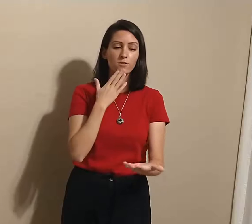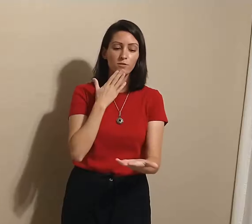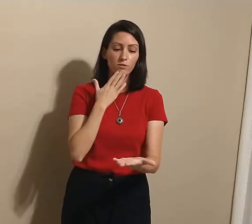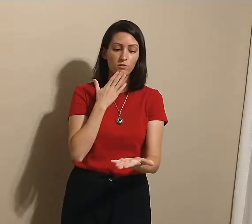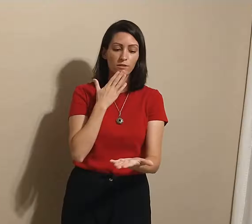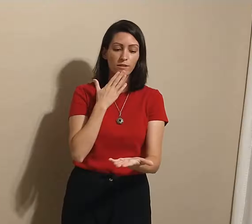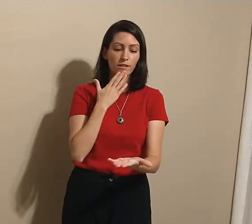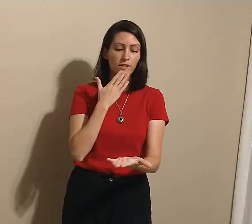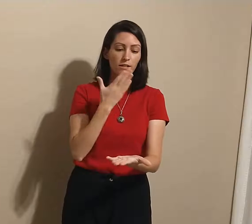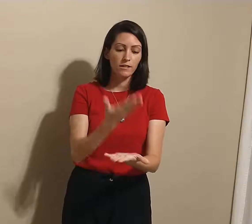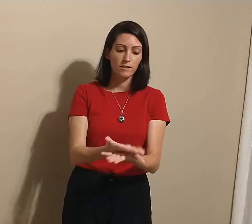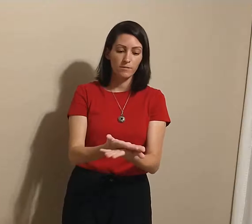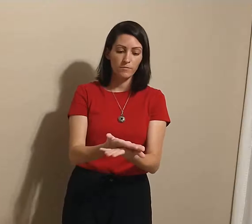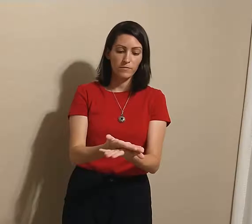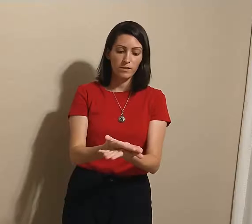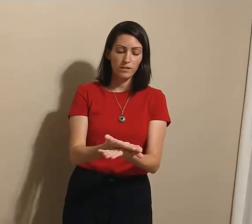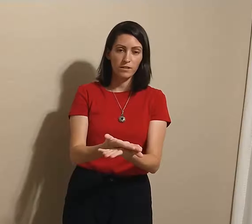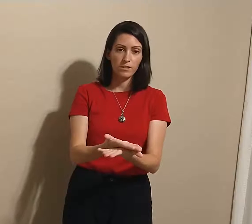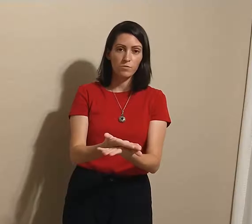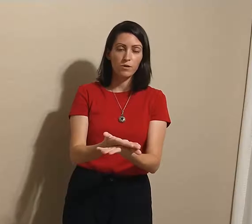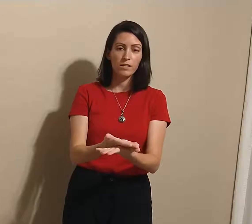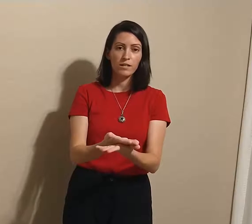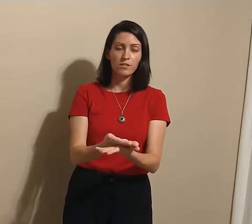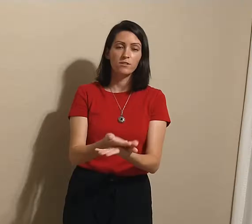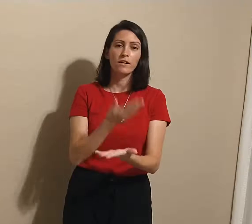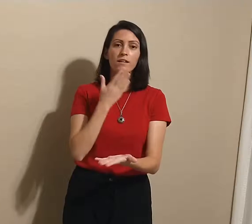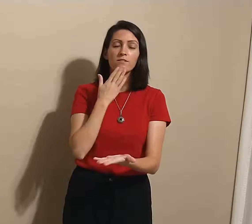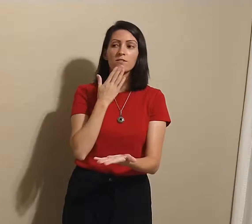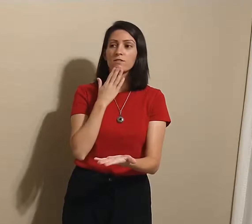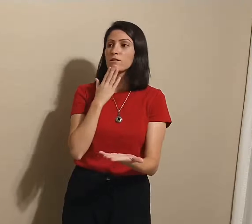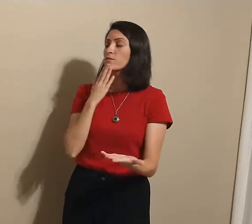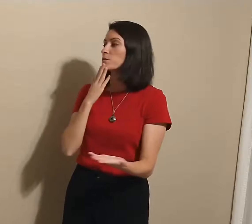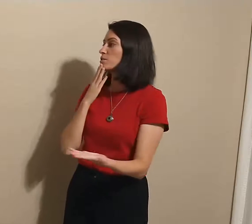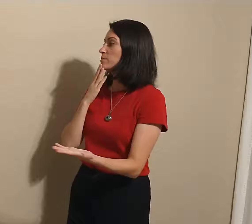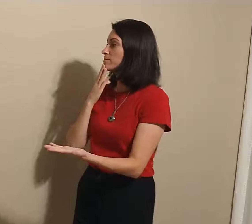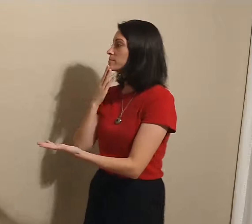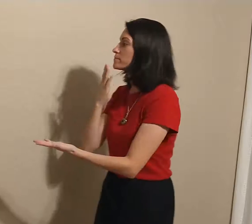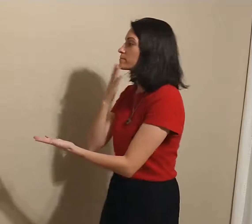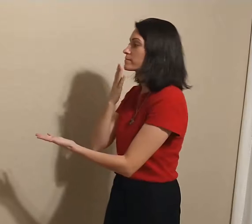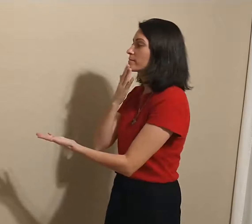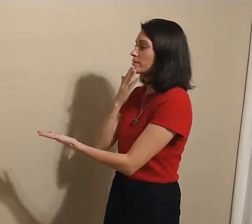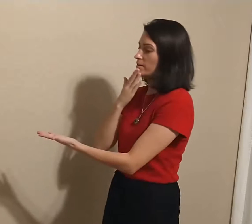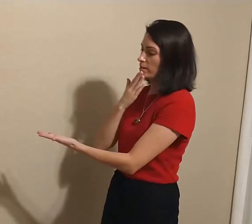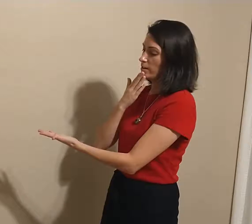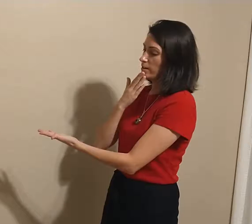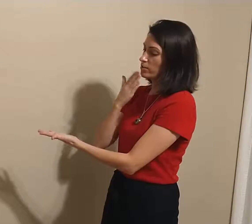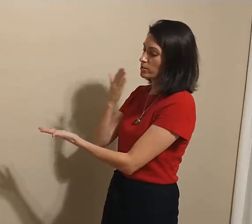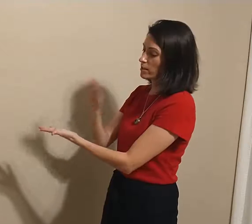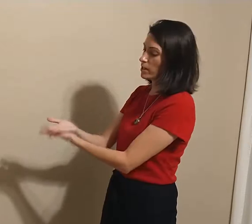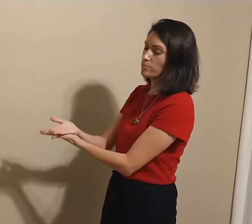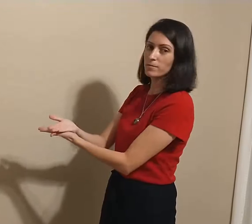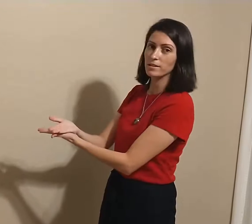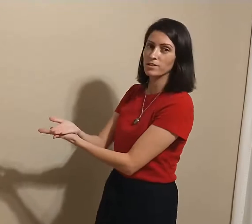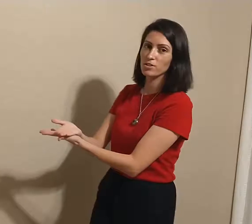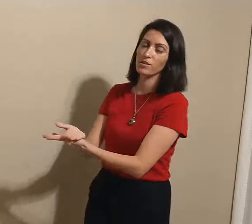you. Good is putting it into your hand. So you're going to start from your chin, and you're going to come into your